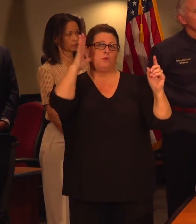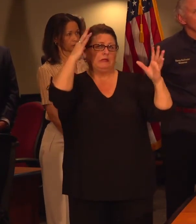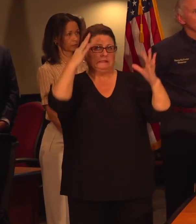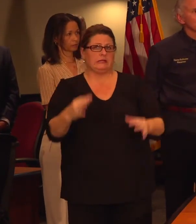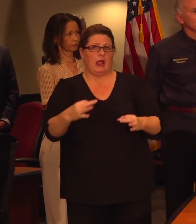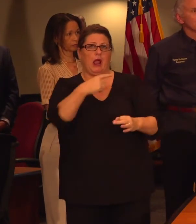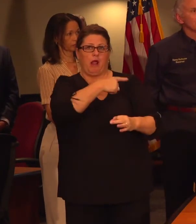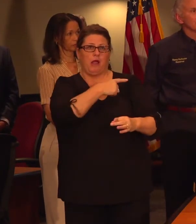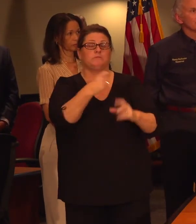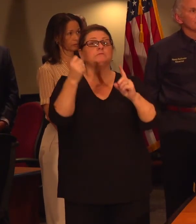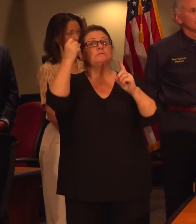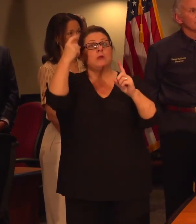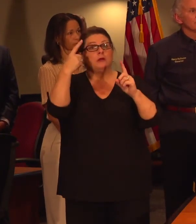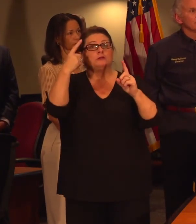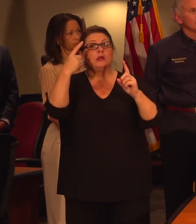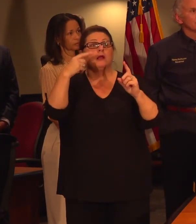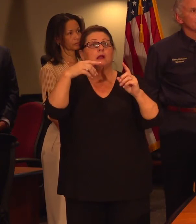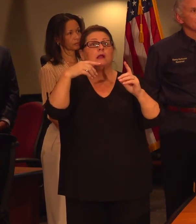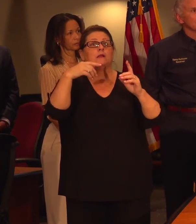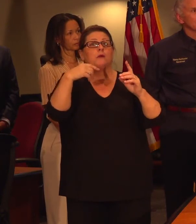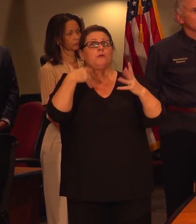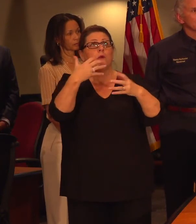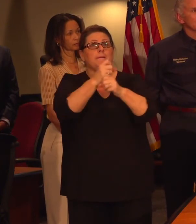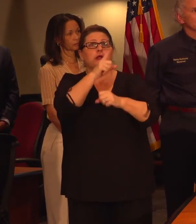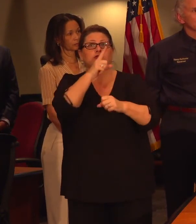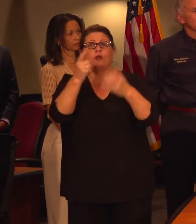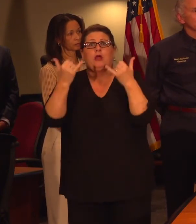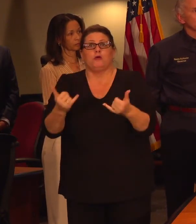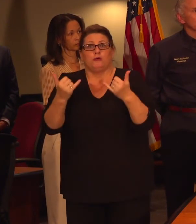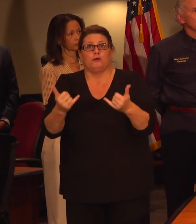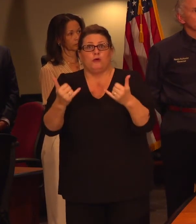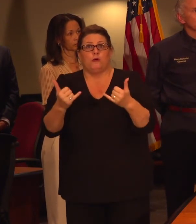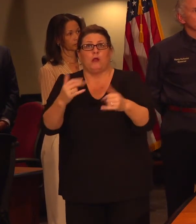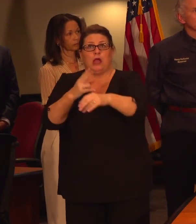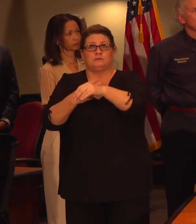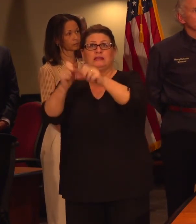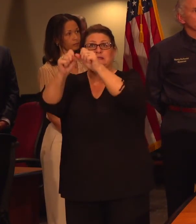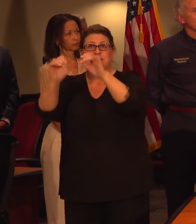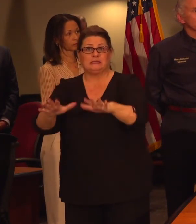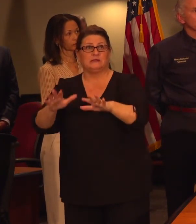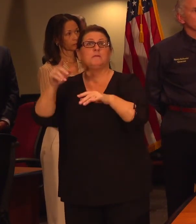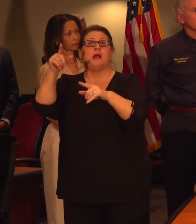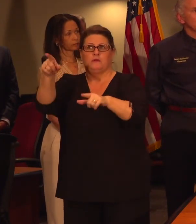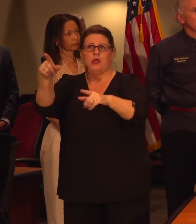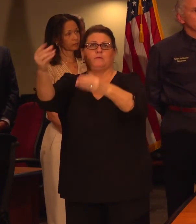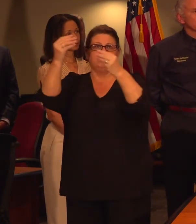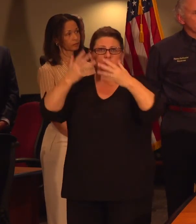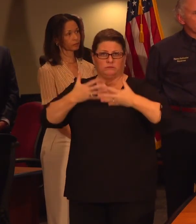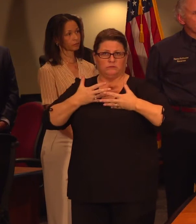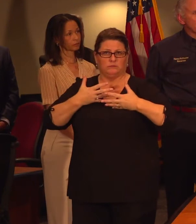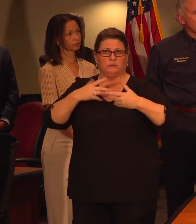done within the framework of the current hospital system. Any support type needs that may be necessary